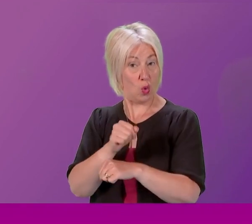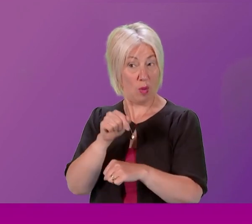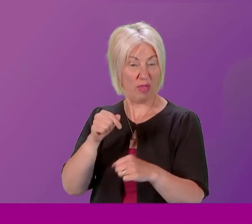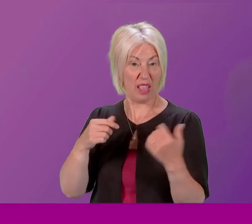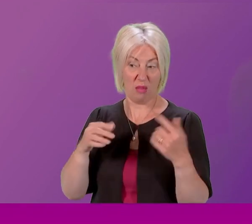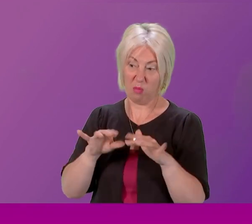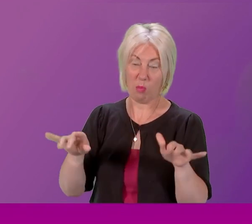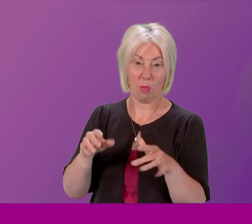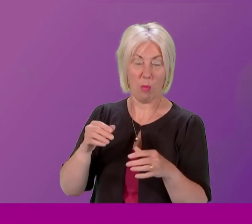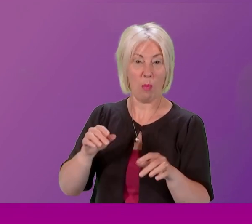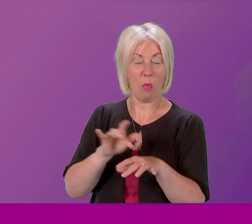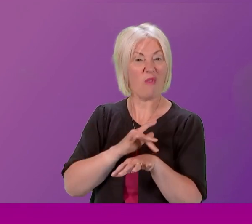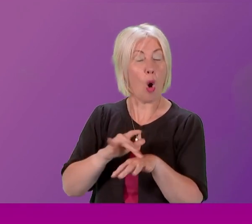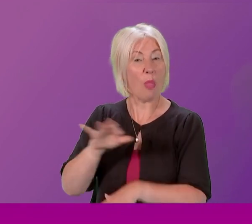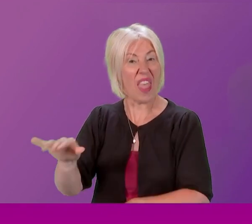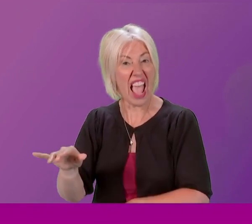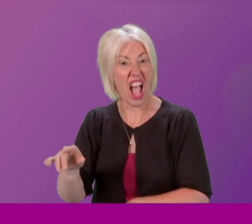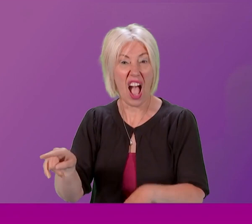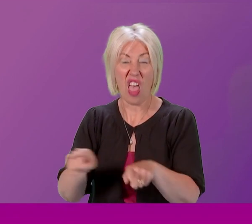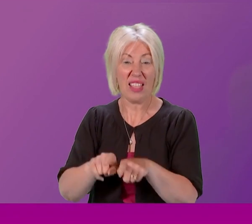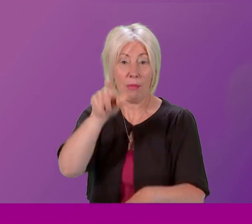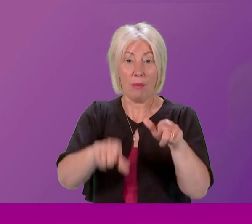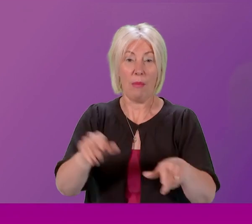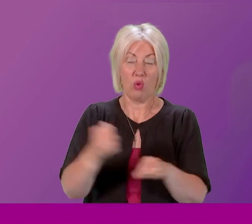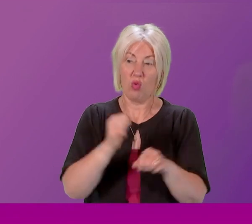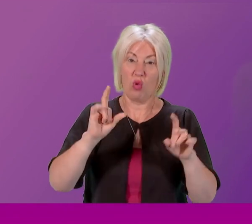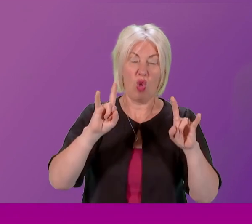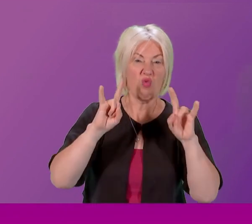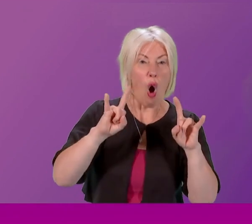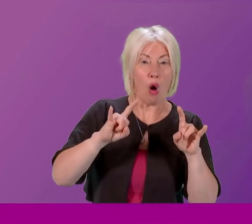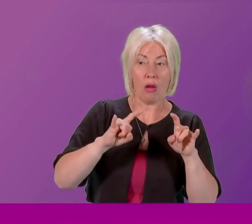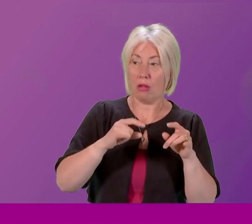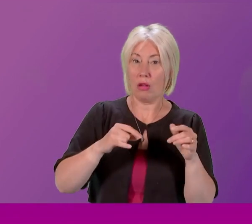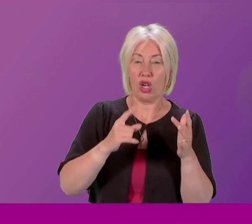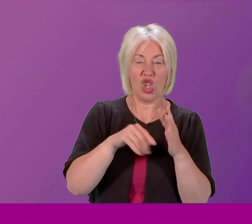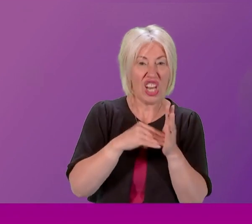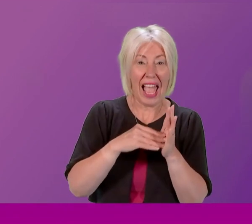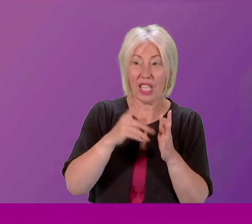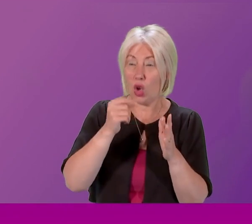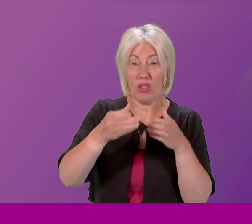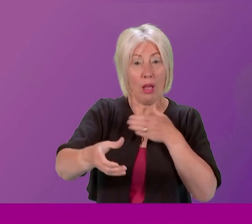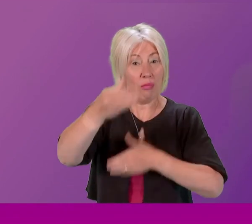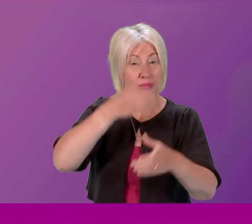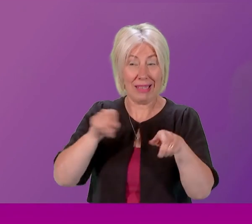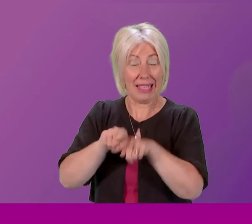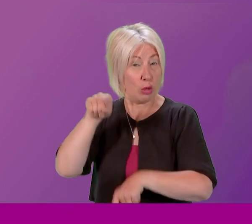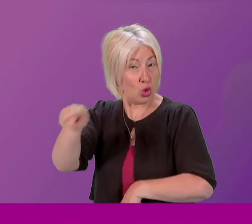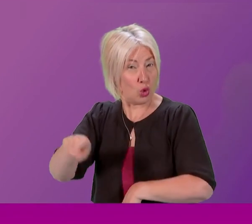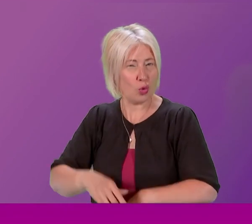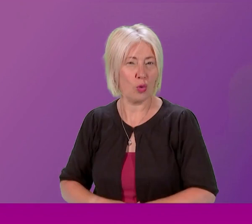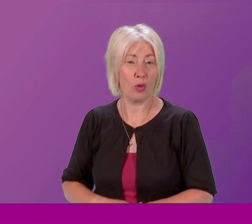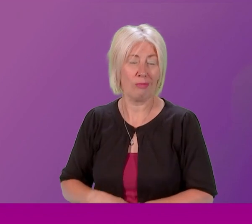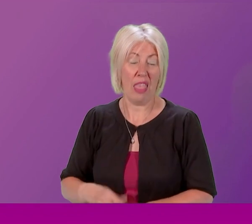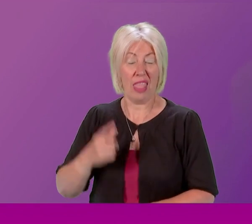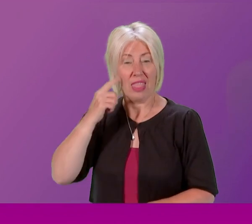musicians from those genres doing what it is that you do? I think that for musicians, they have to listen